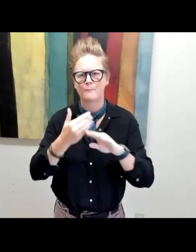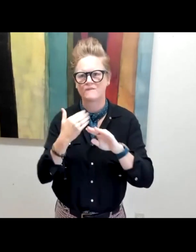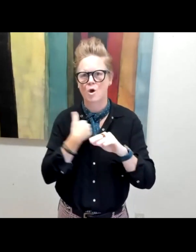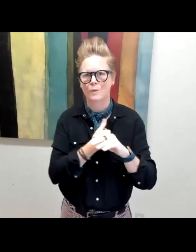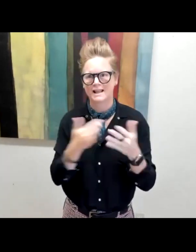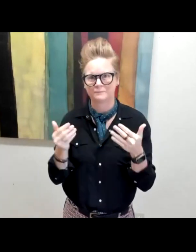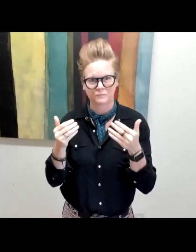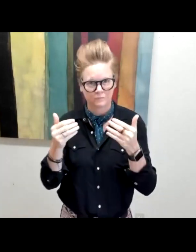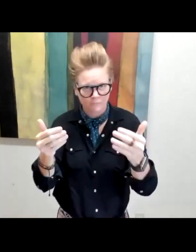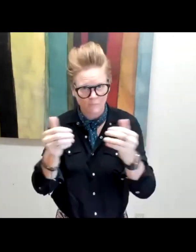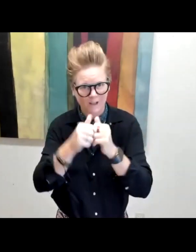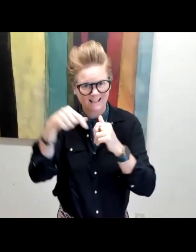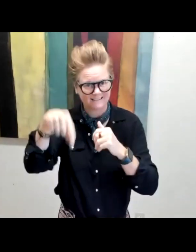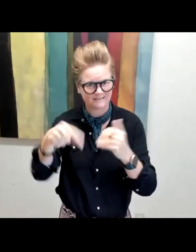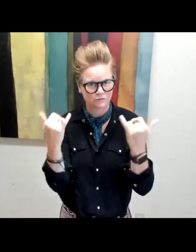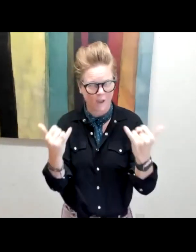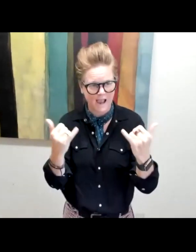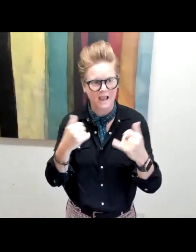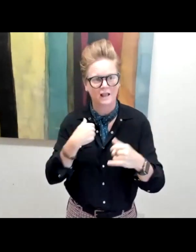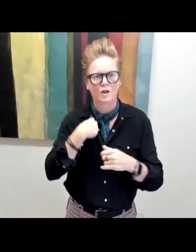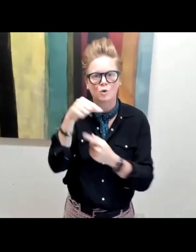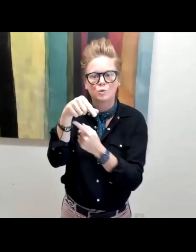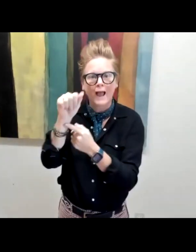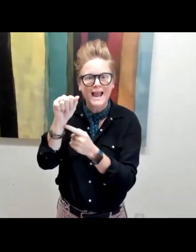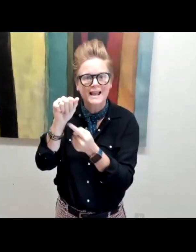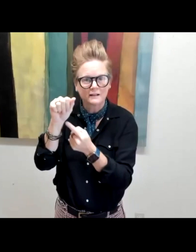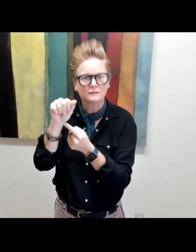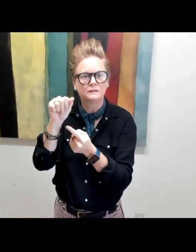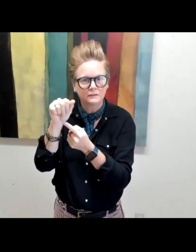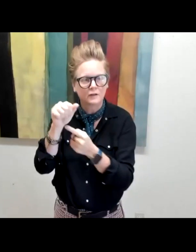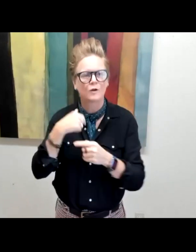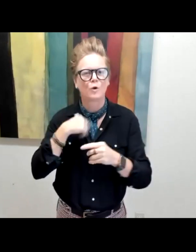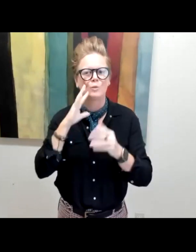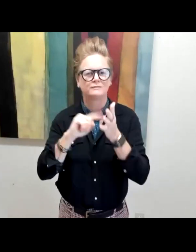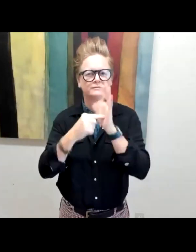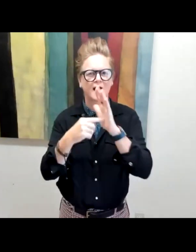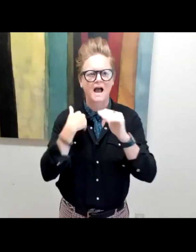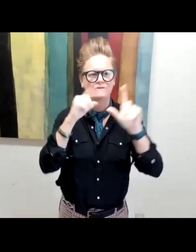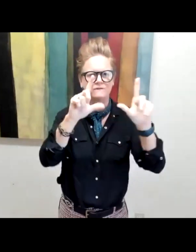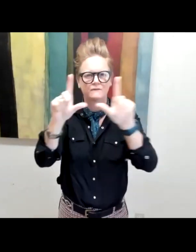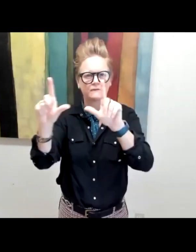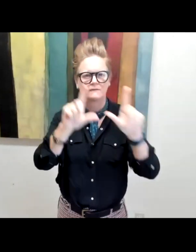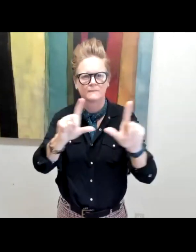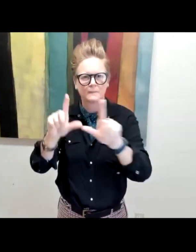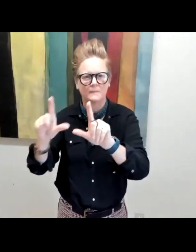word inclusion here. So before I proceed, we have